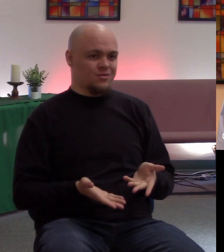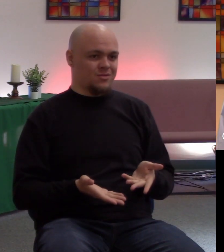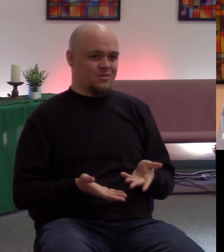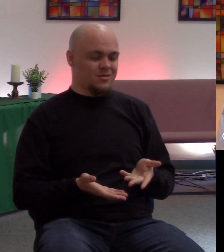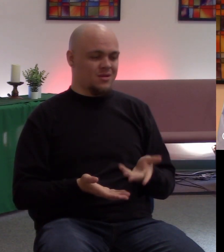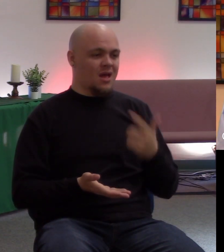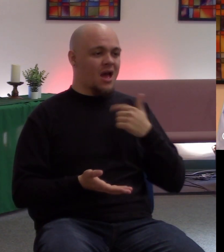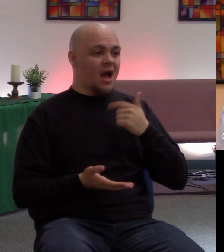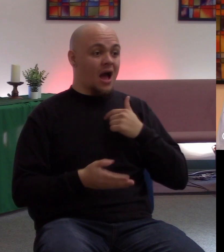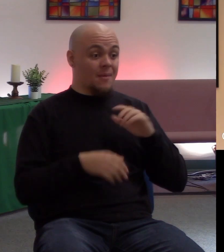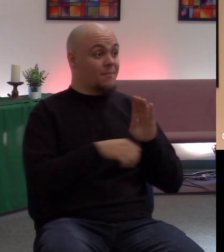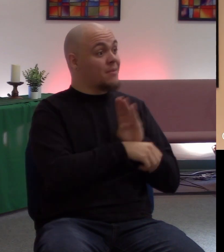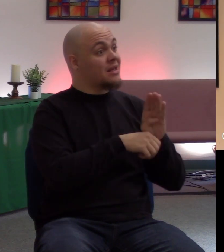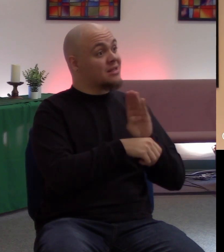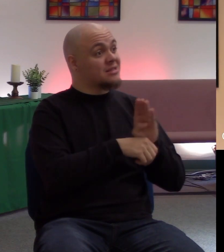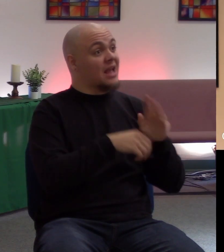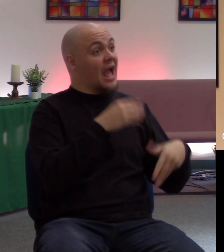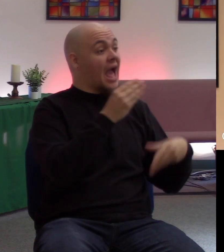loving our neighbor.